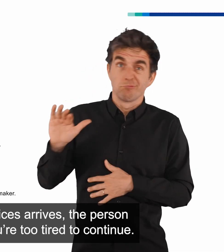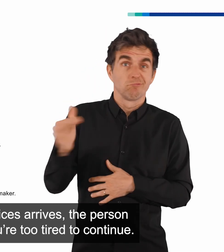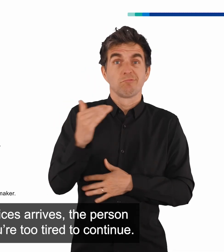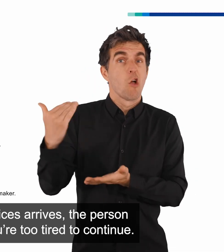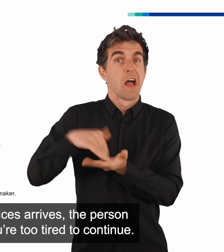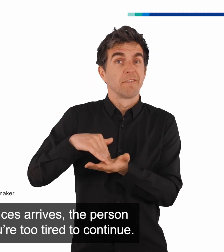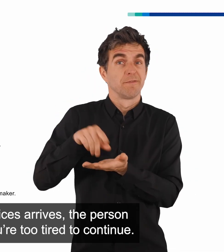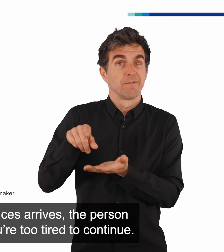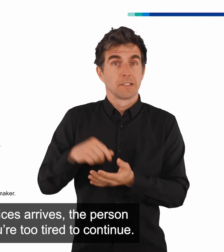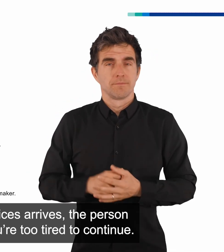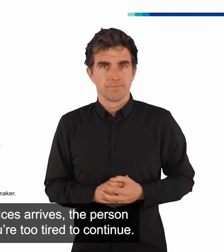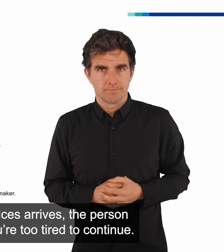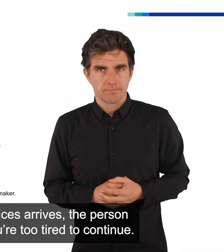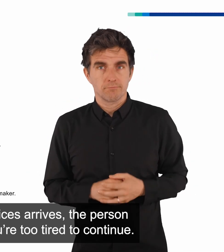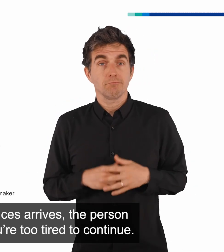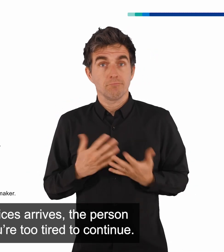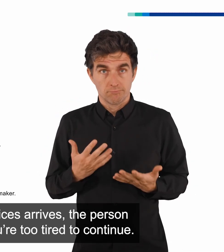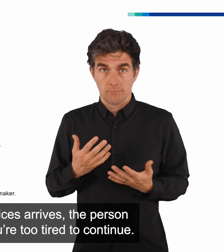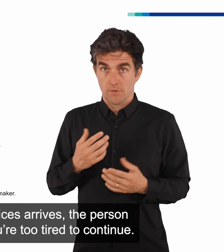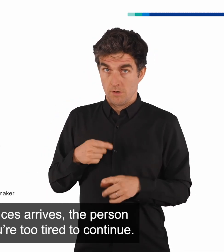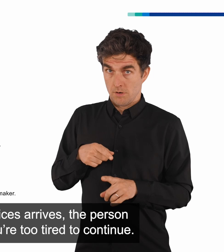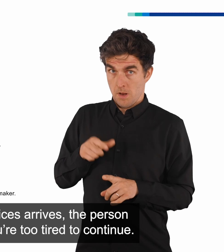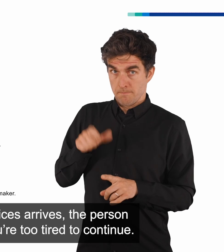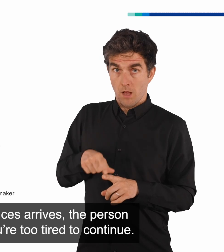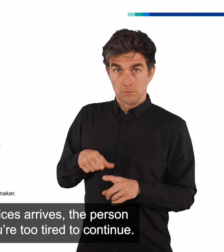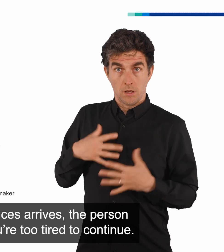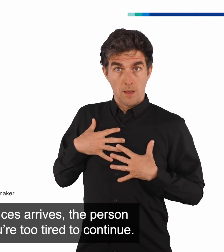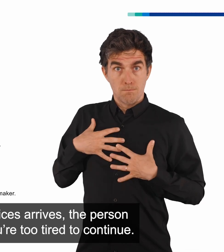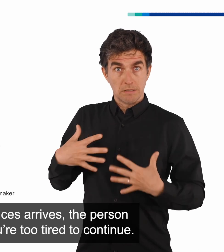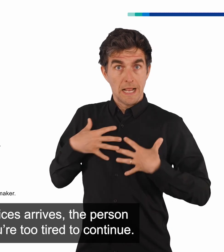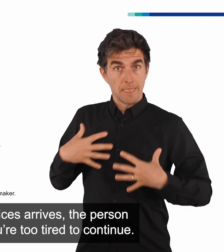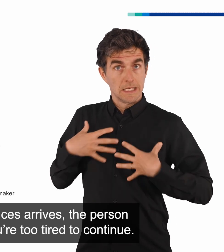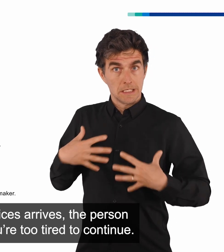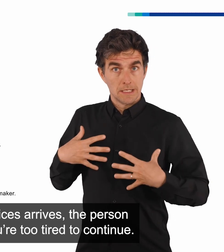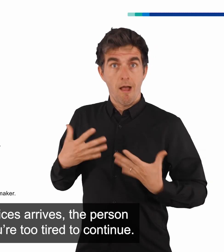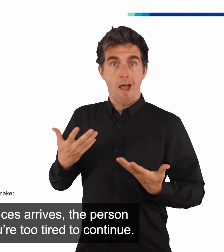too tired to continue. If someone else is available, take turns.